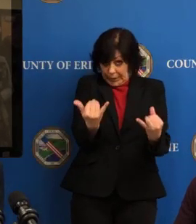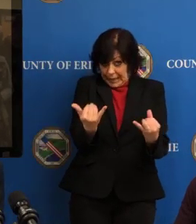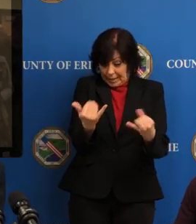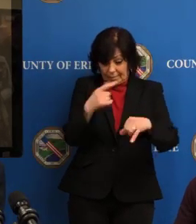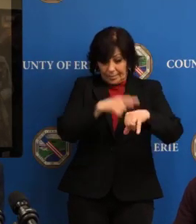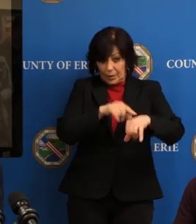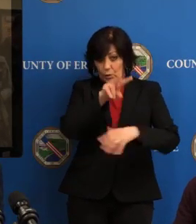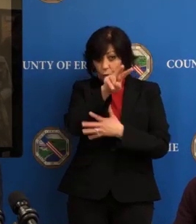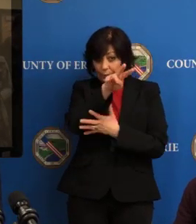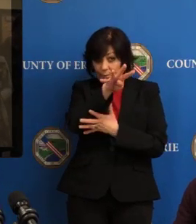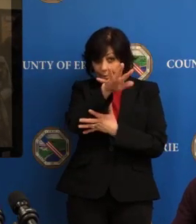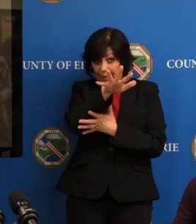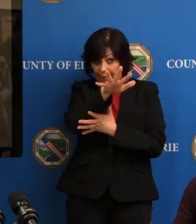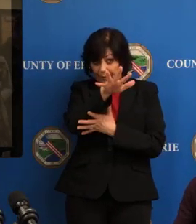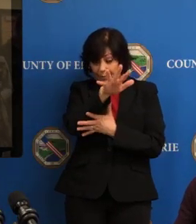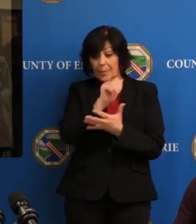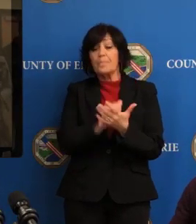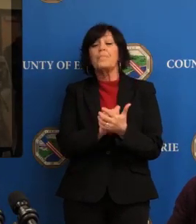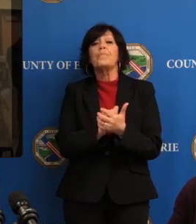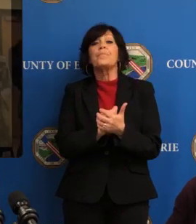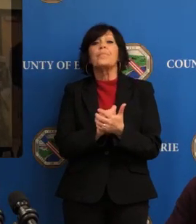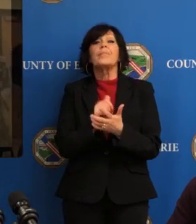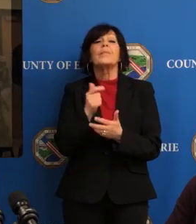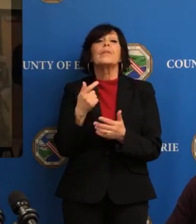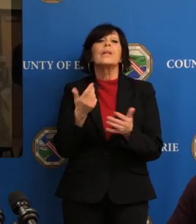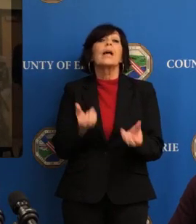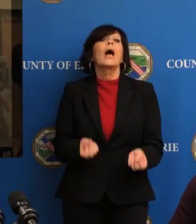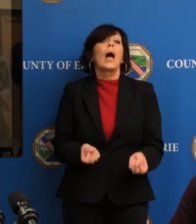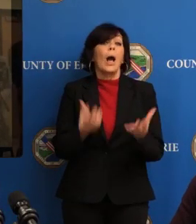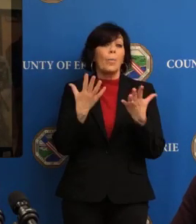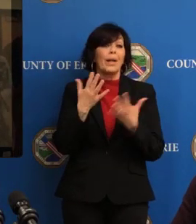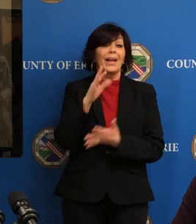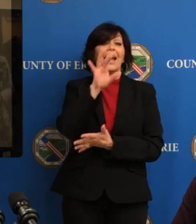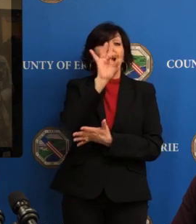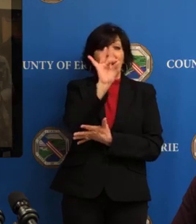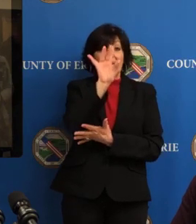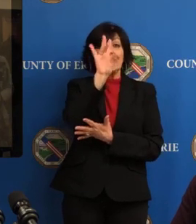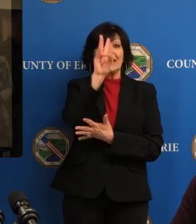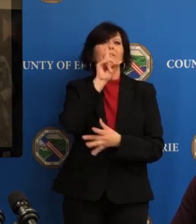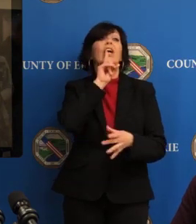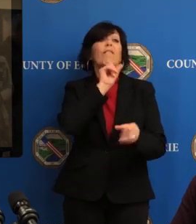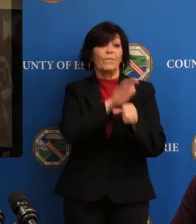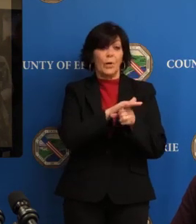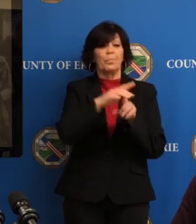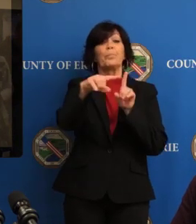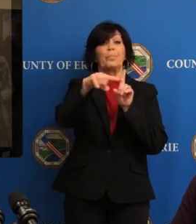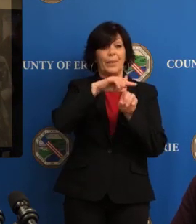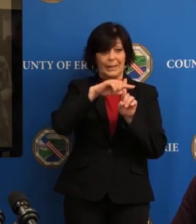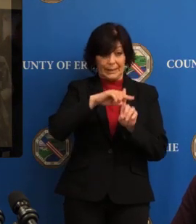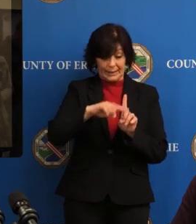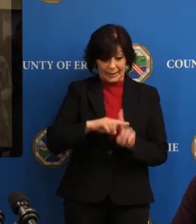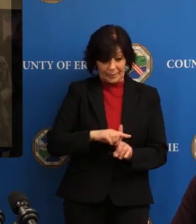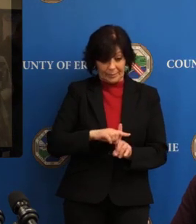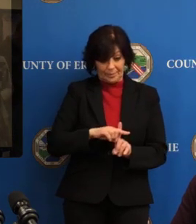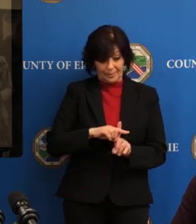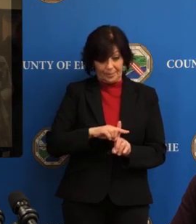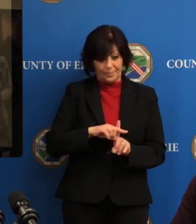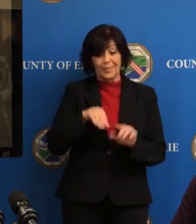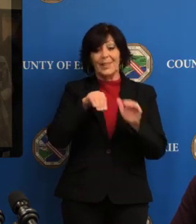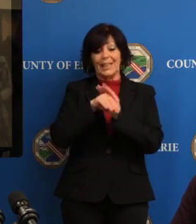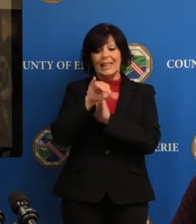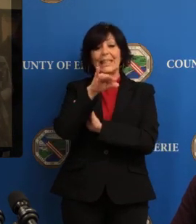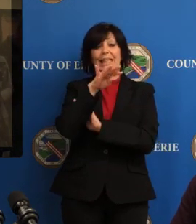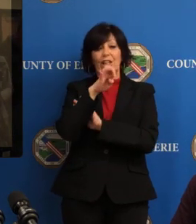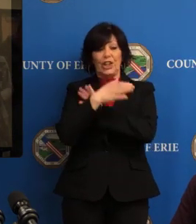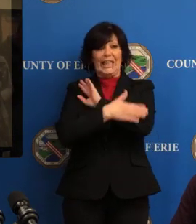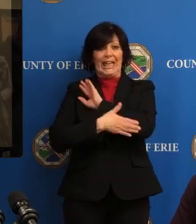at 2:45 p.m., there have been 87 laboratory-confirmed COVID-19 cases in Erie County,